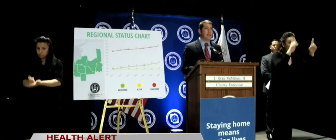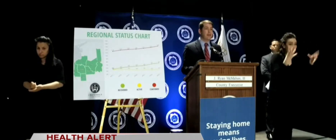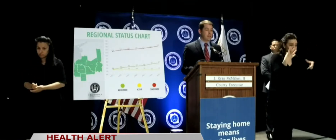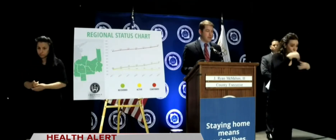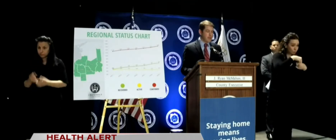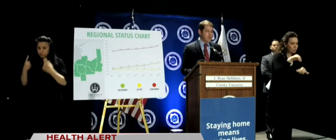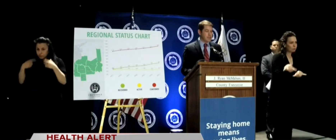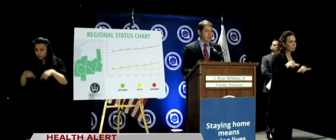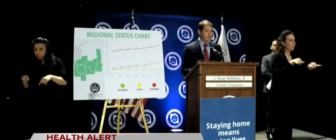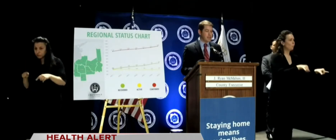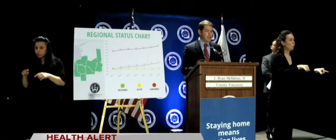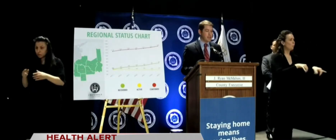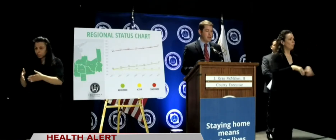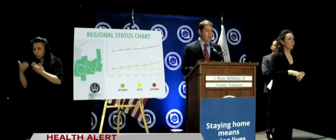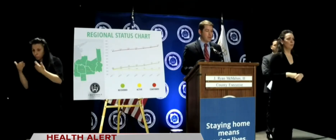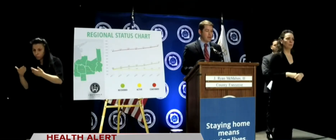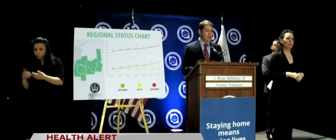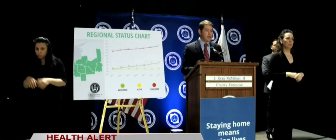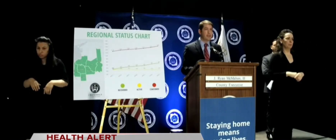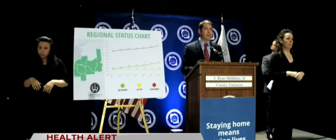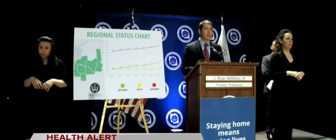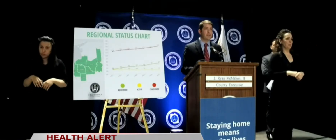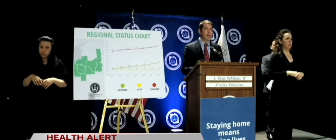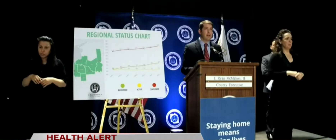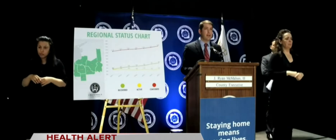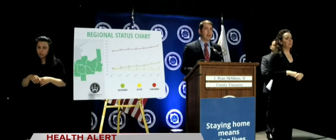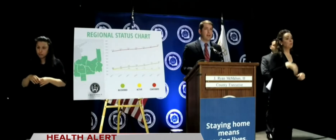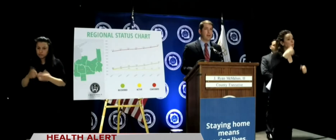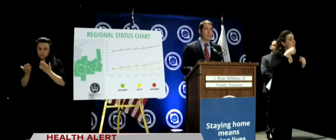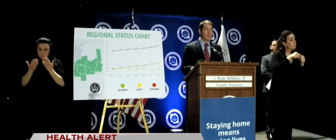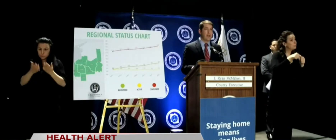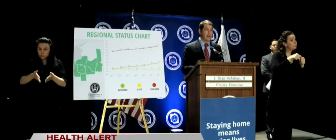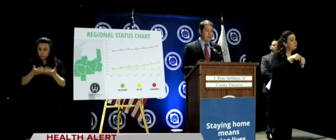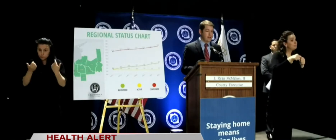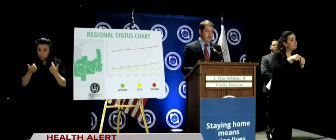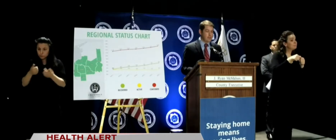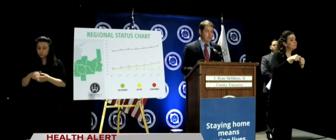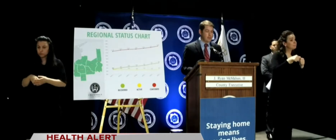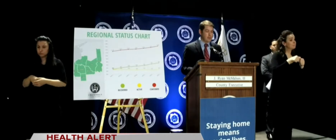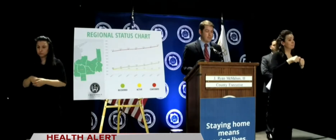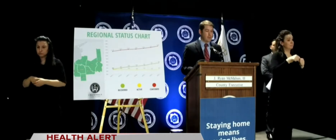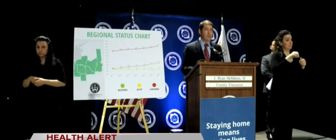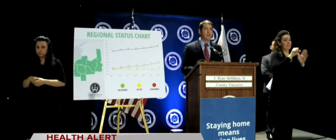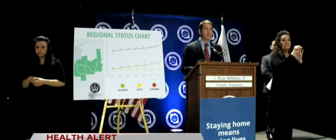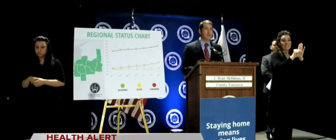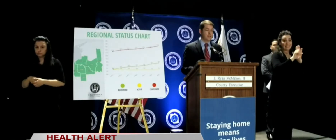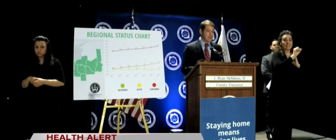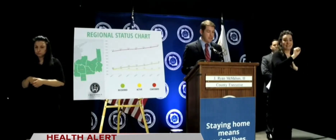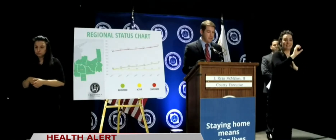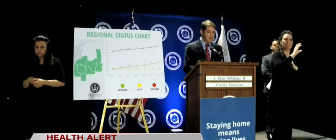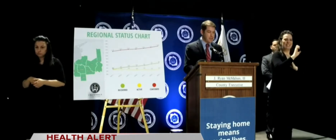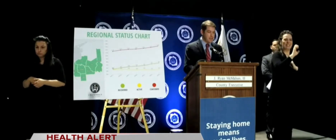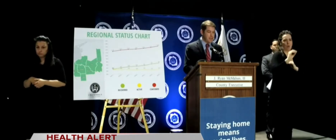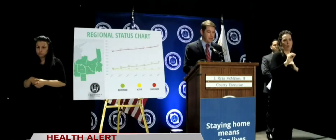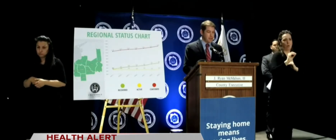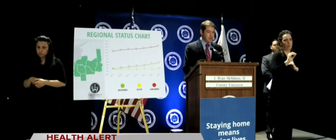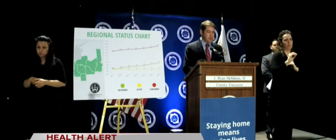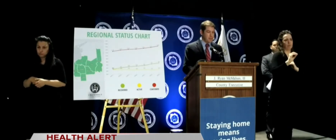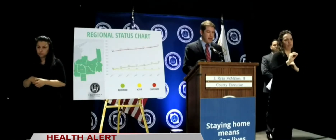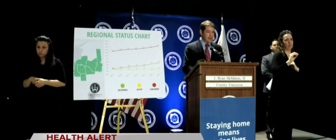at the beginning of the process, Center State CEO conducted a survey. We had more than 260